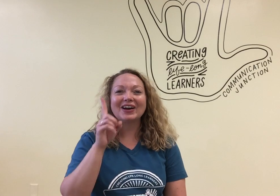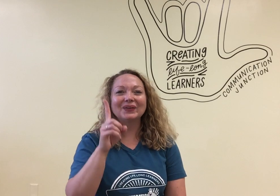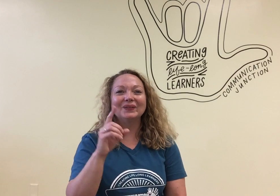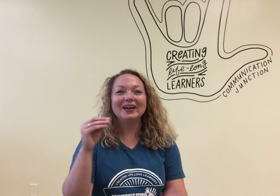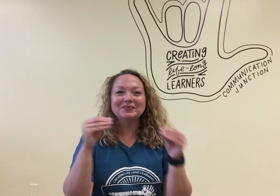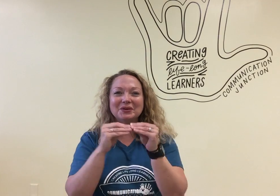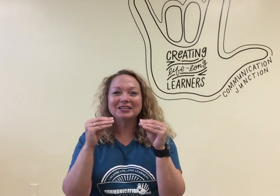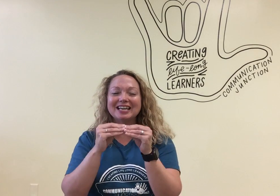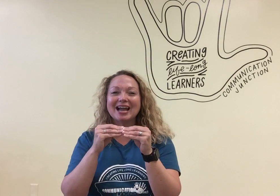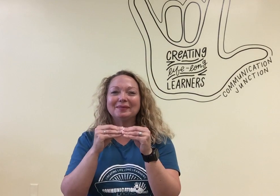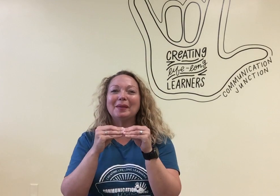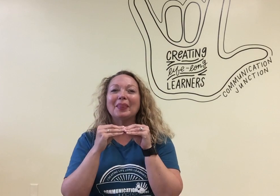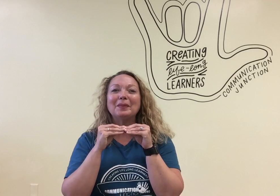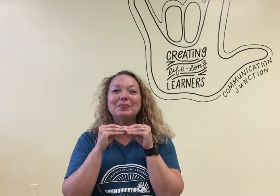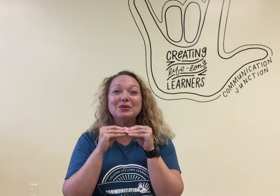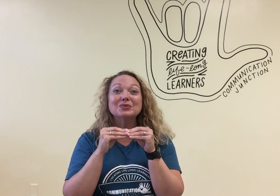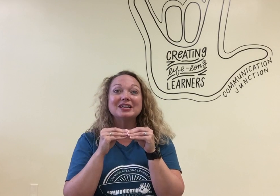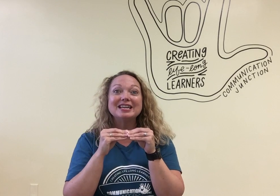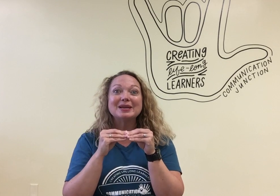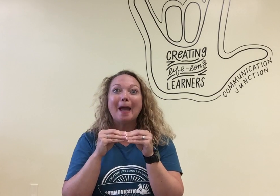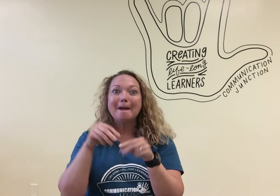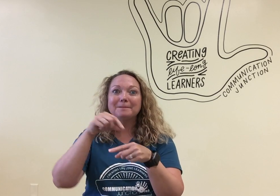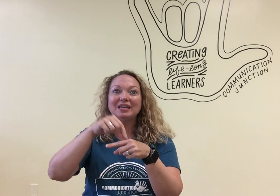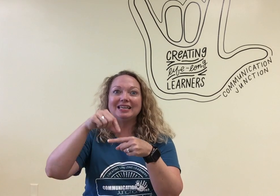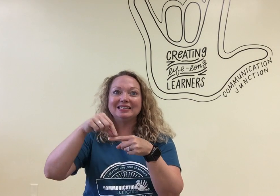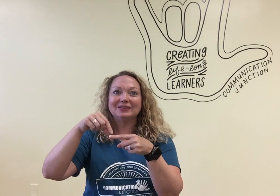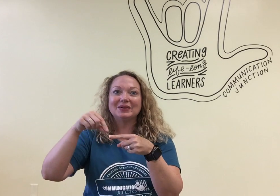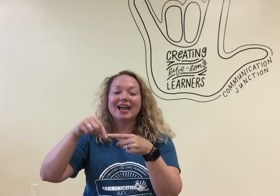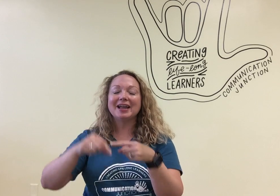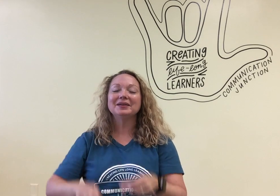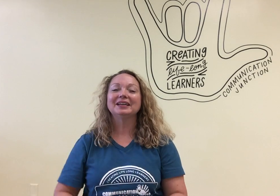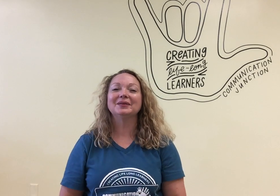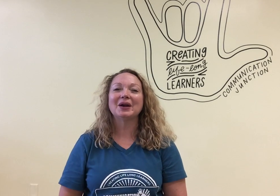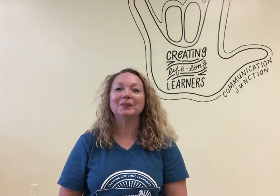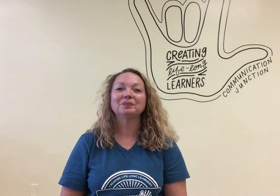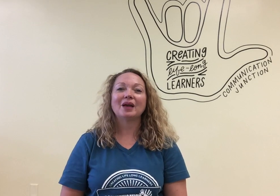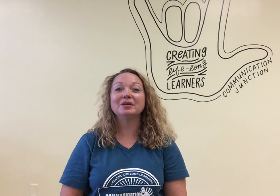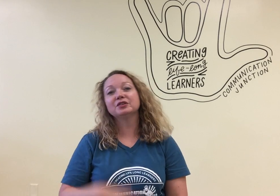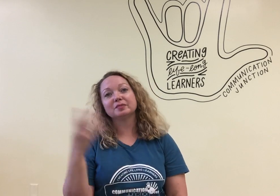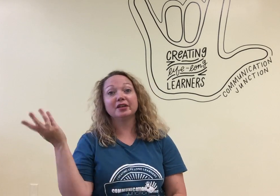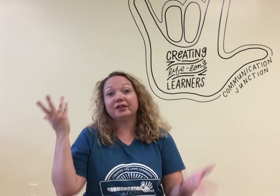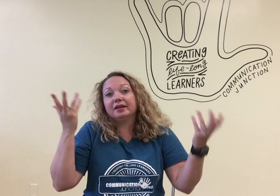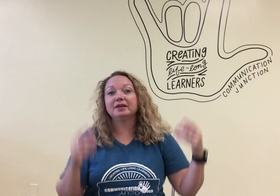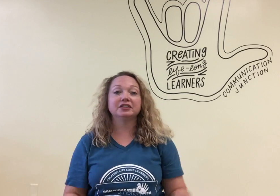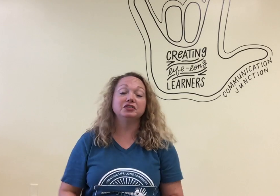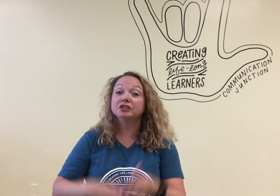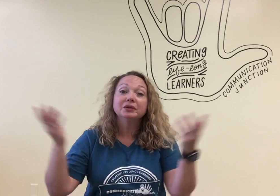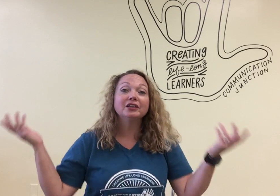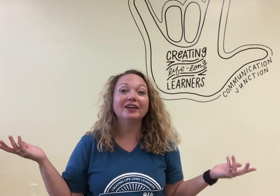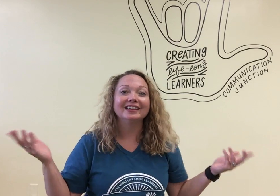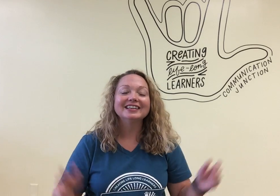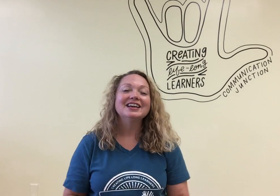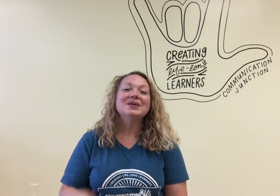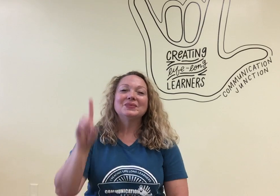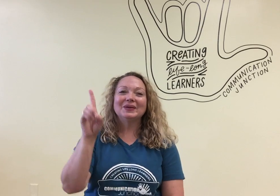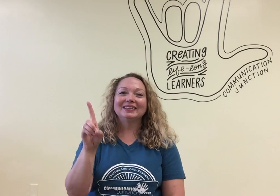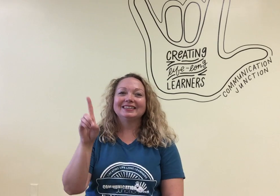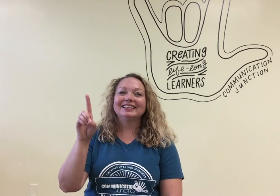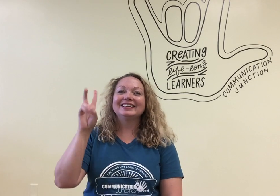song one more time about the green peas, okay? Here we go. I'm gonna do it with my other hand because you can do it either hand. 1 little,